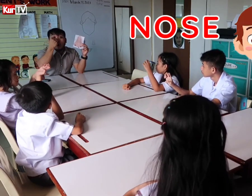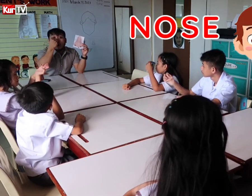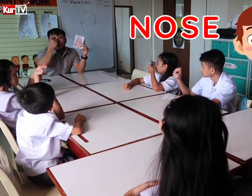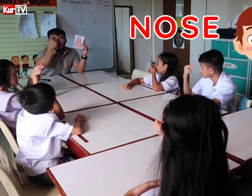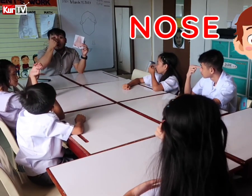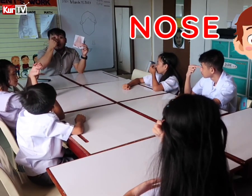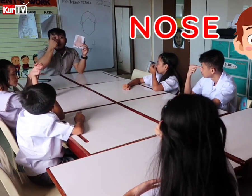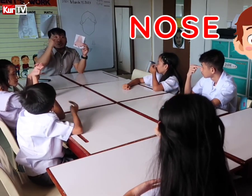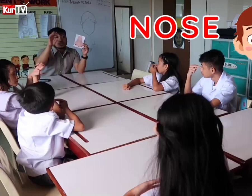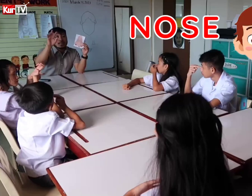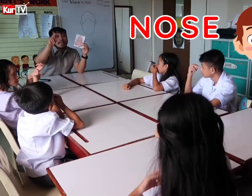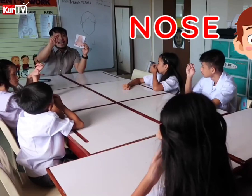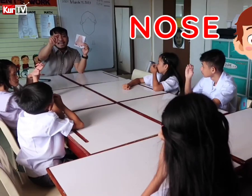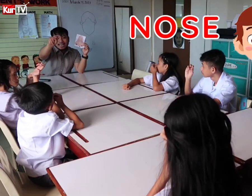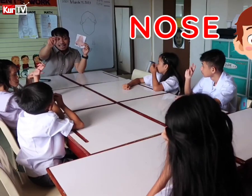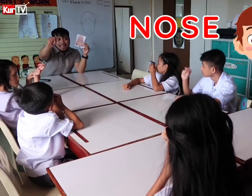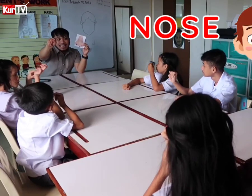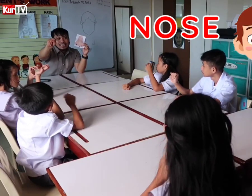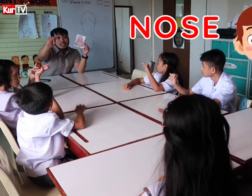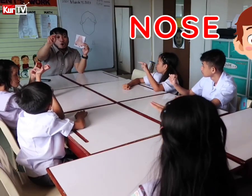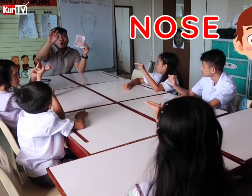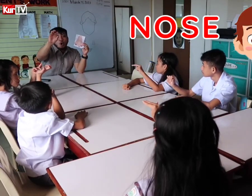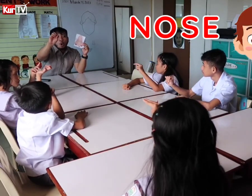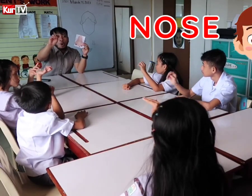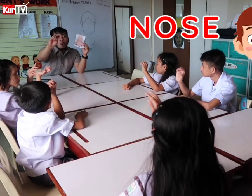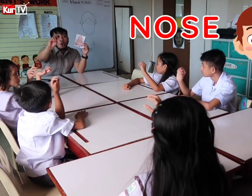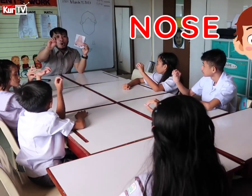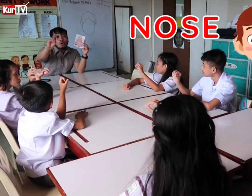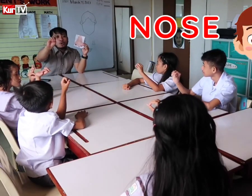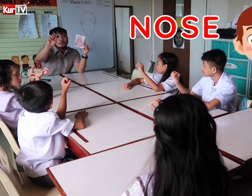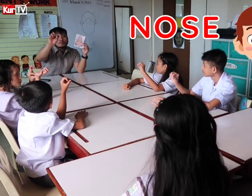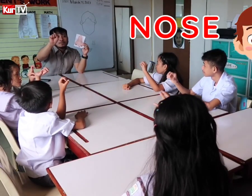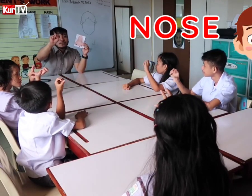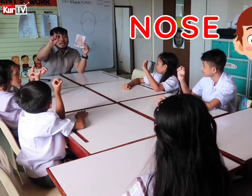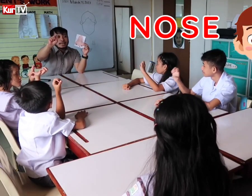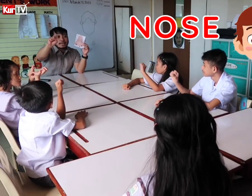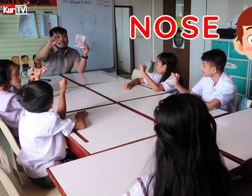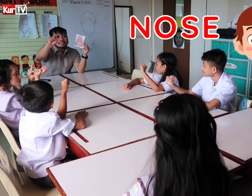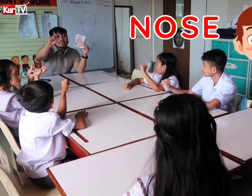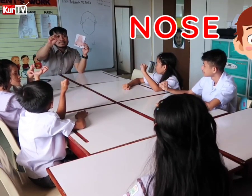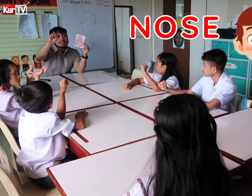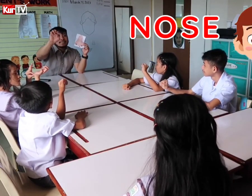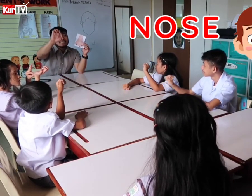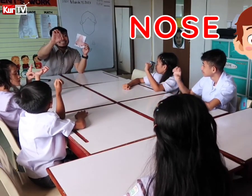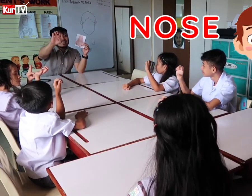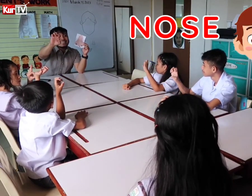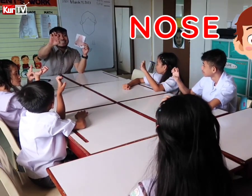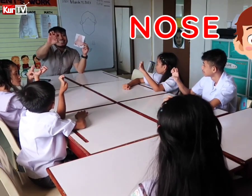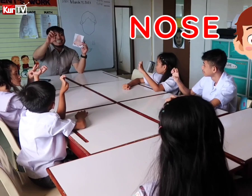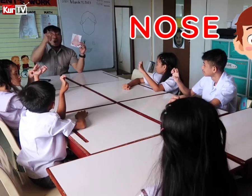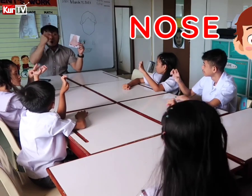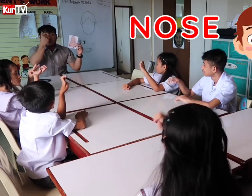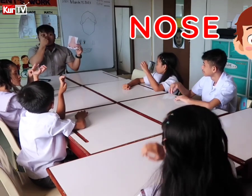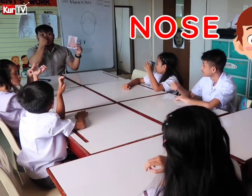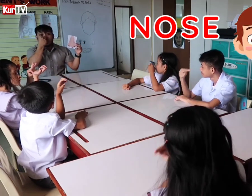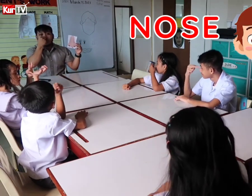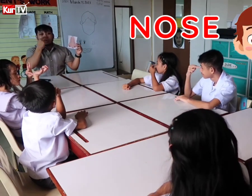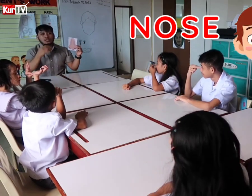Nose. N-O-S-E. Nose.